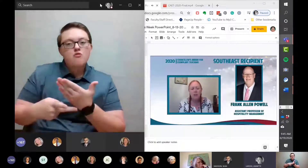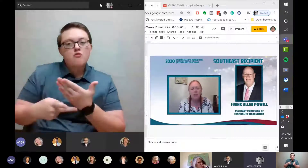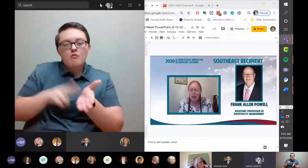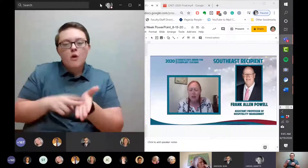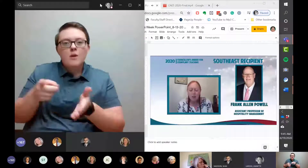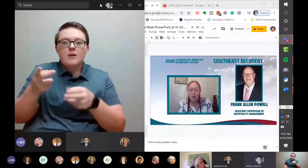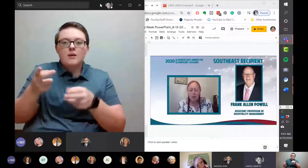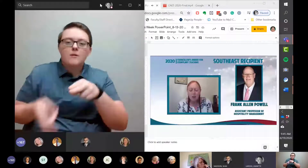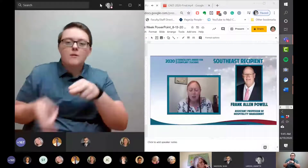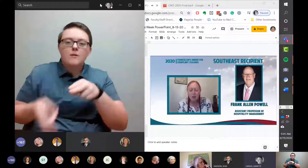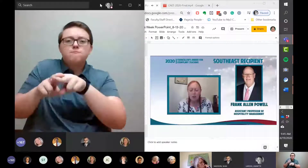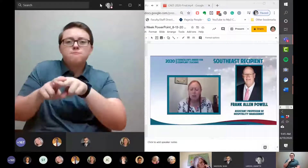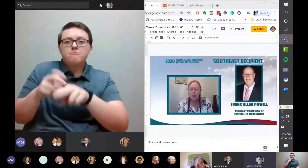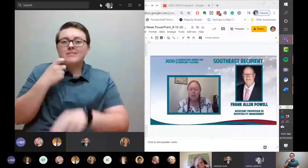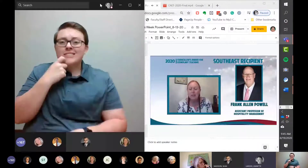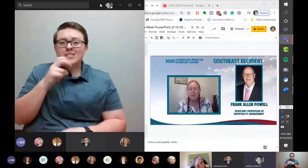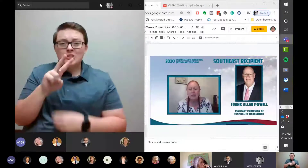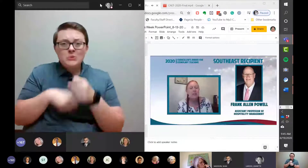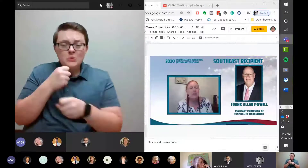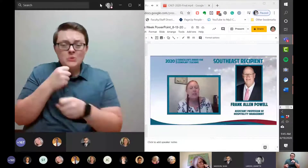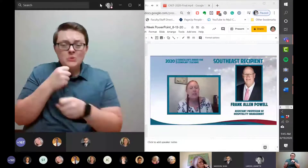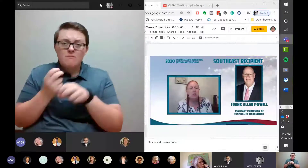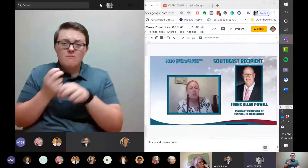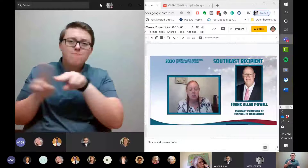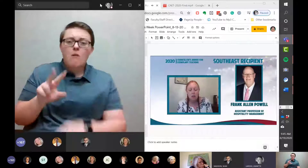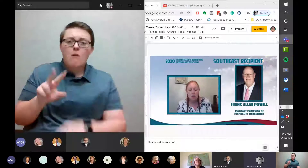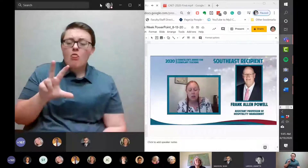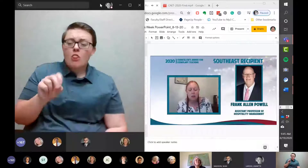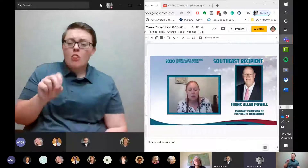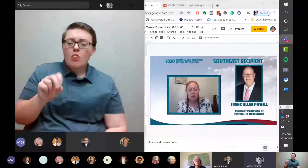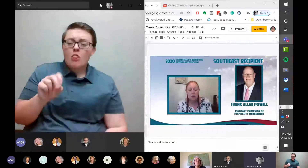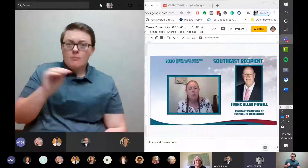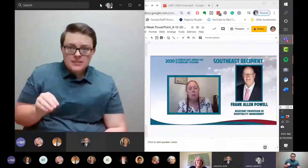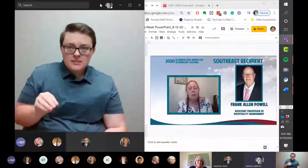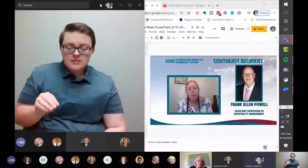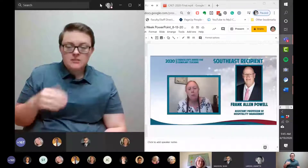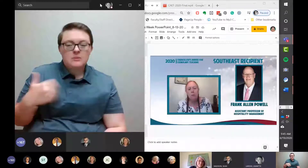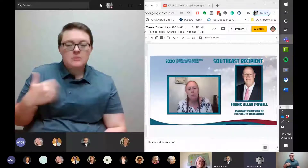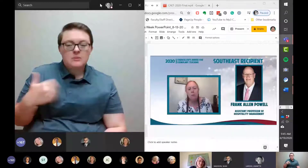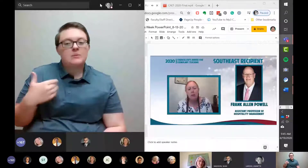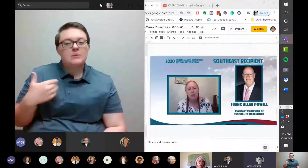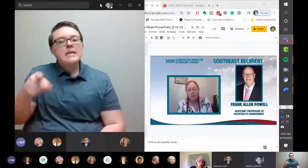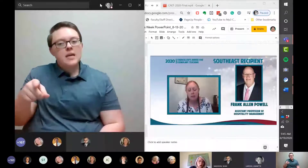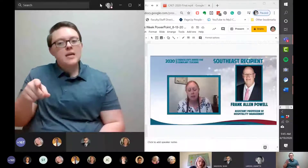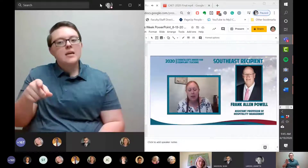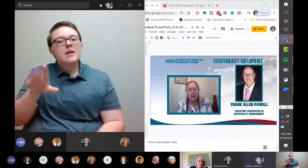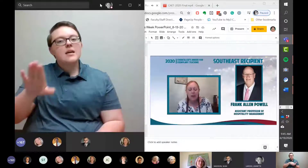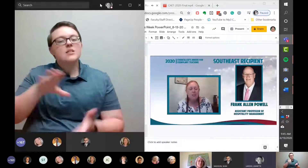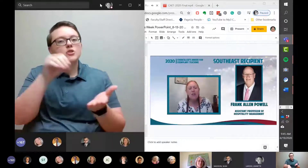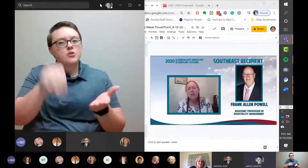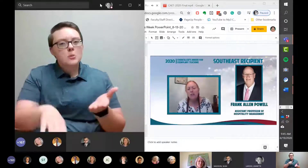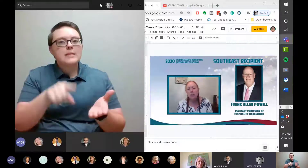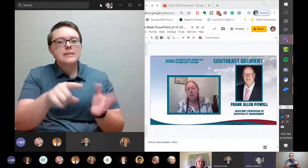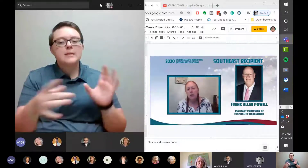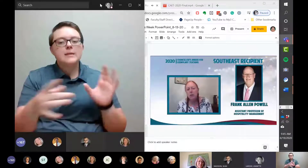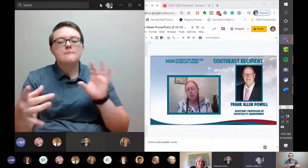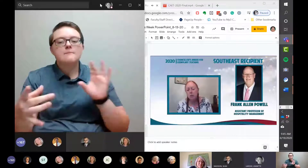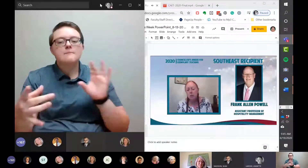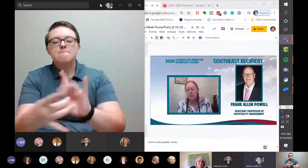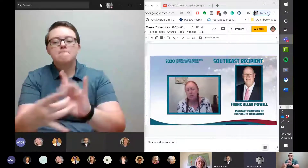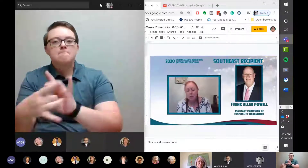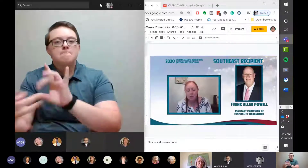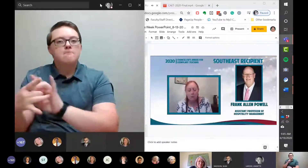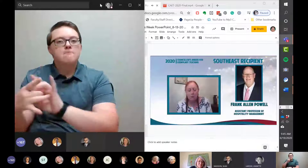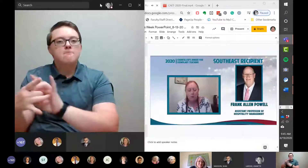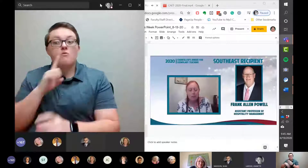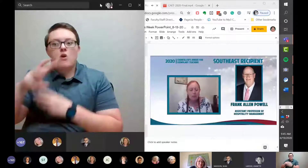30%. Alan continually connects his students to the real-world experiences. He is a fixture at